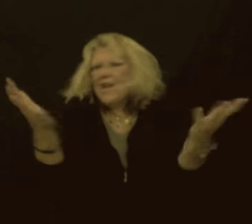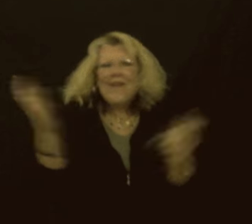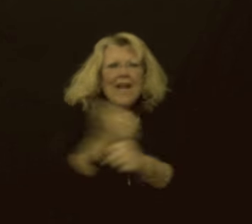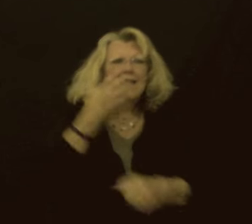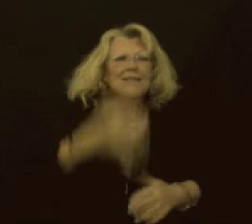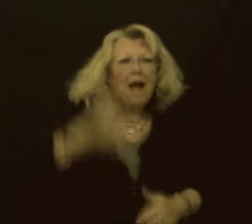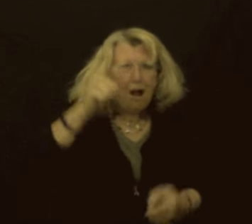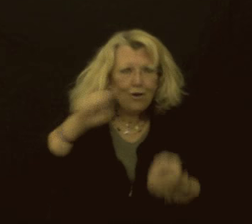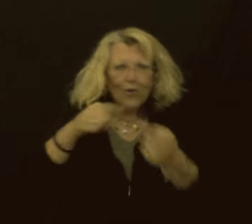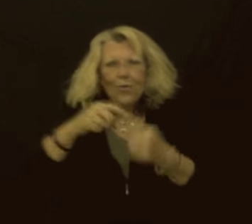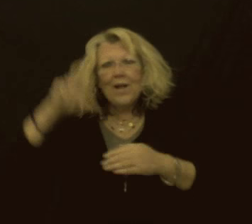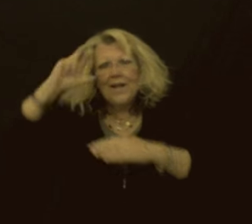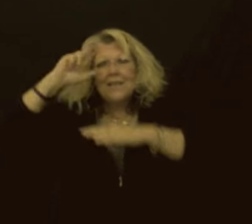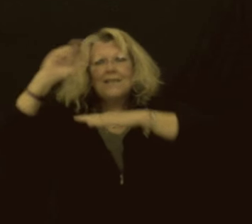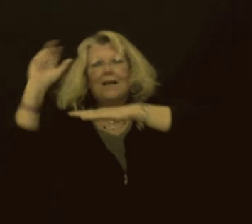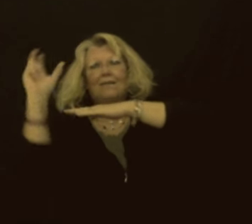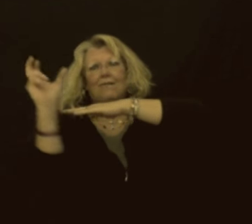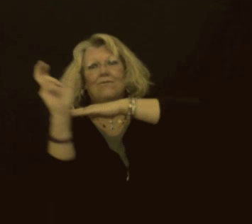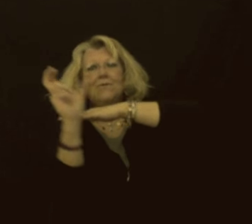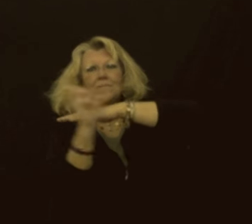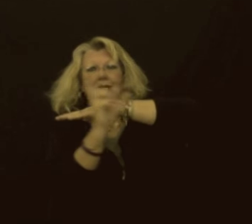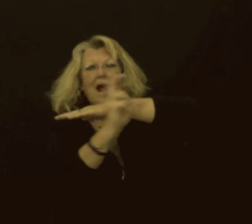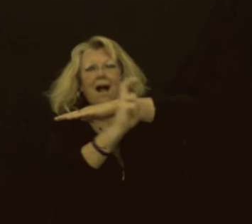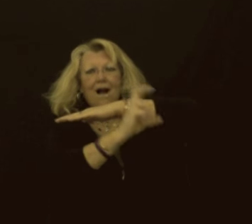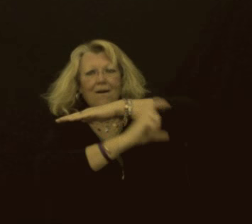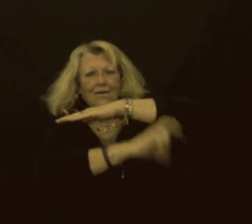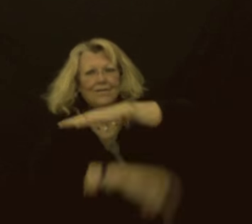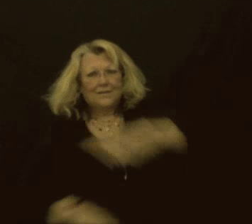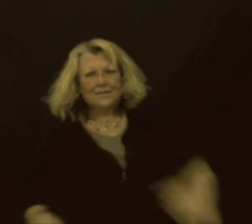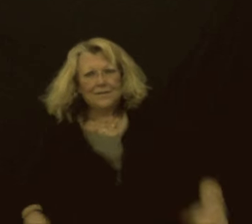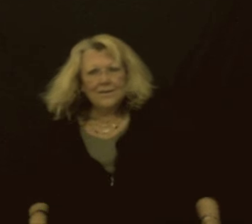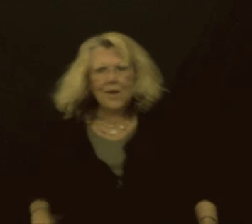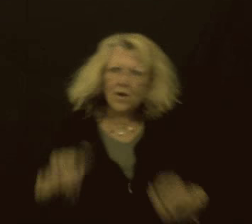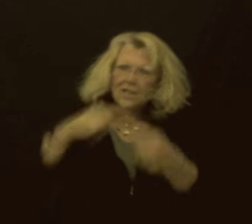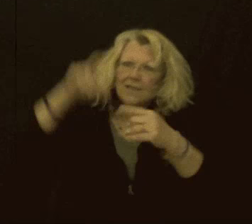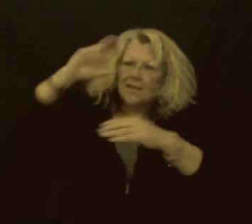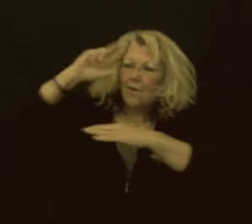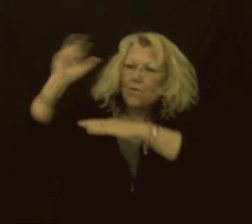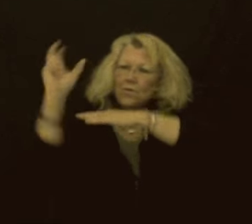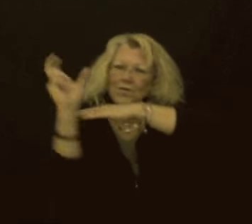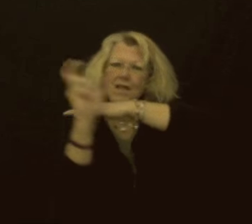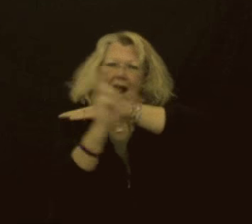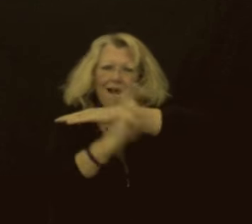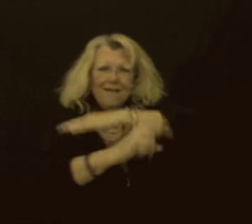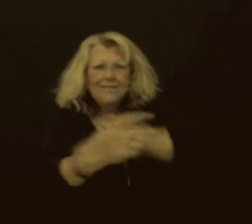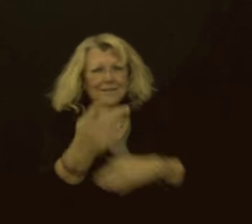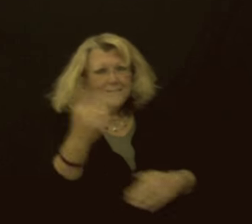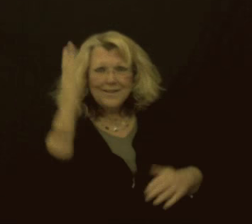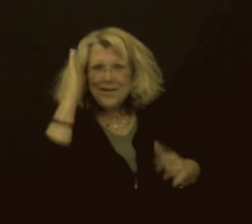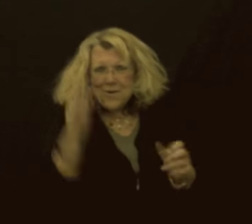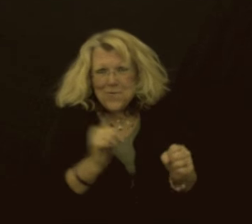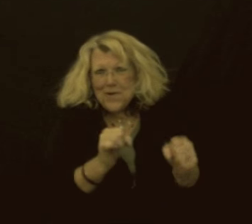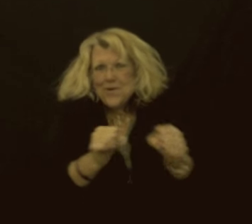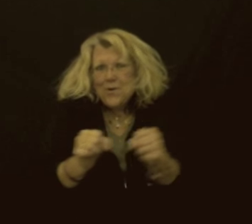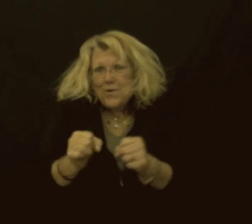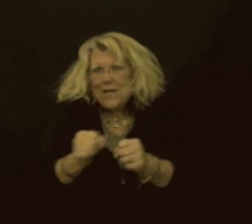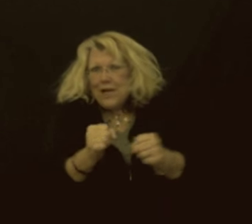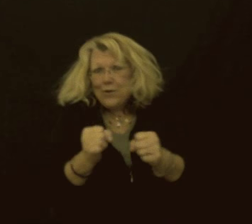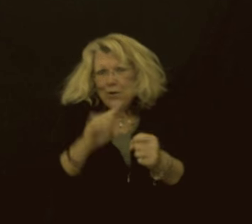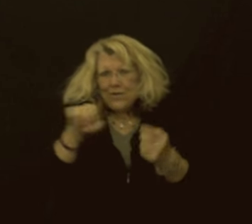everything gets hotter when the sun goes down. When the sun goes down, we'll be grooving.